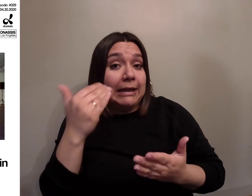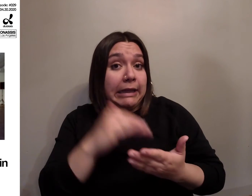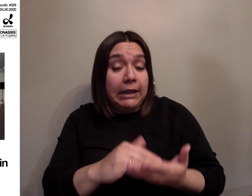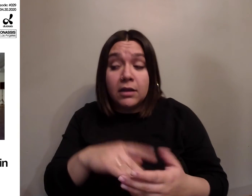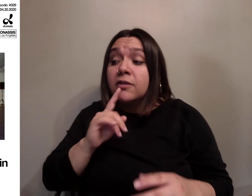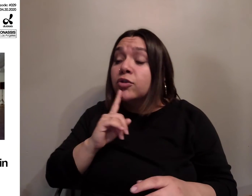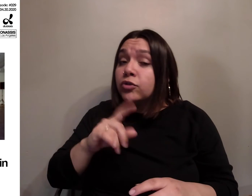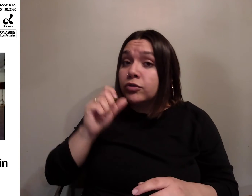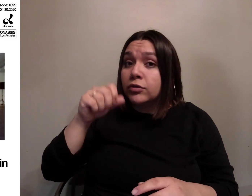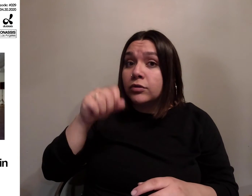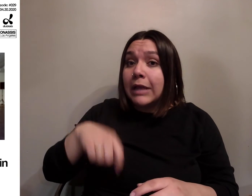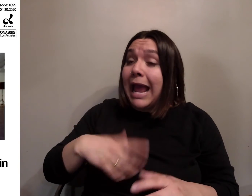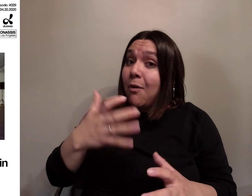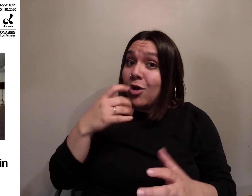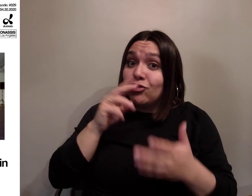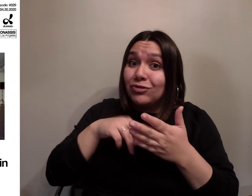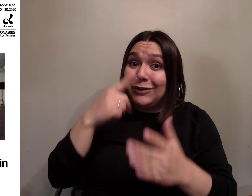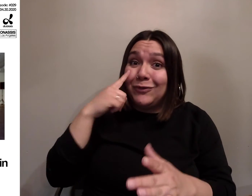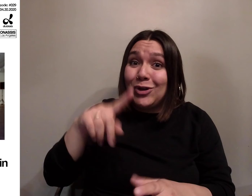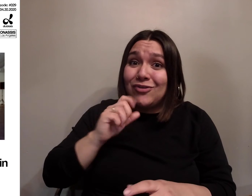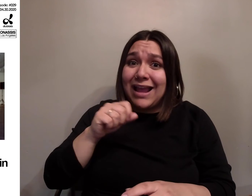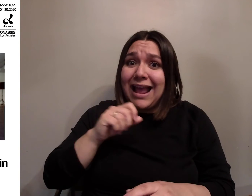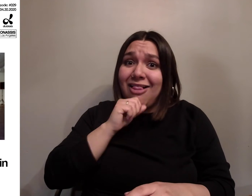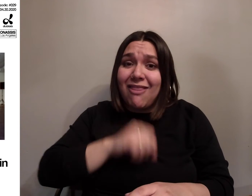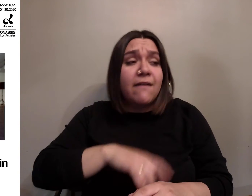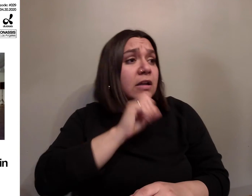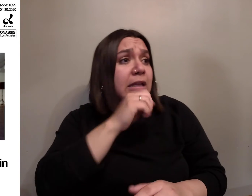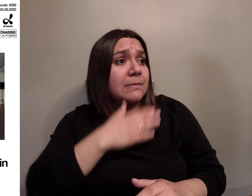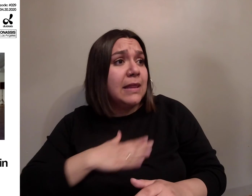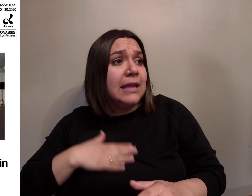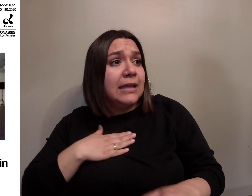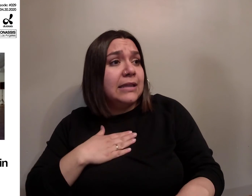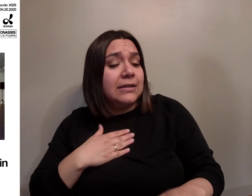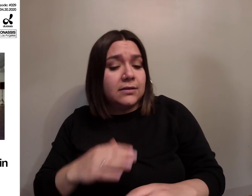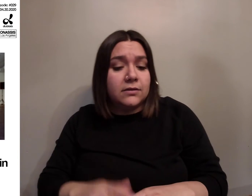shared with you, but basically,